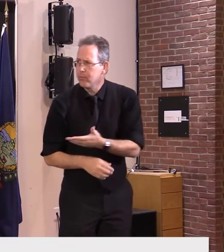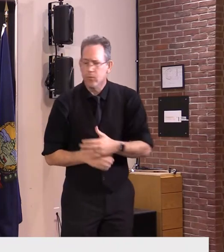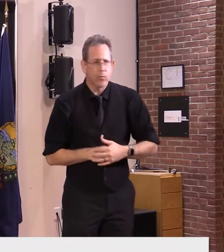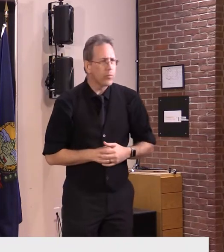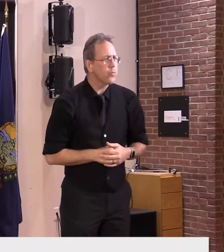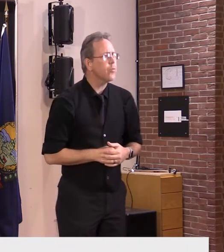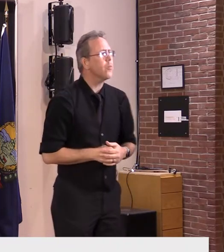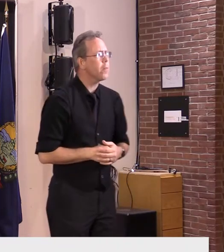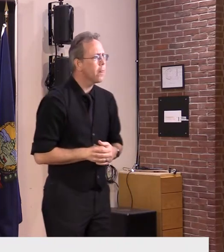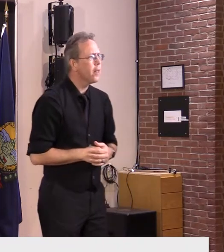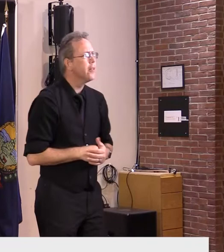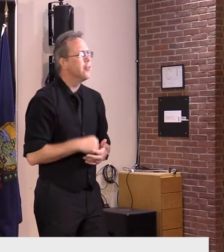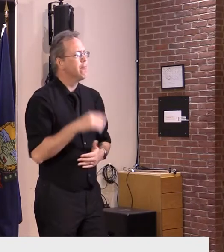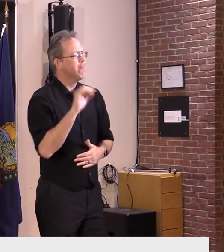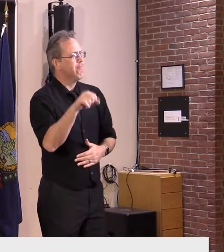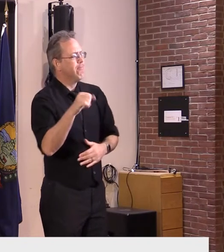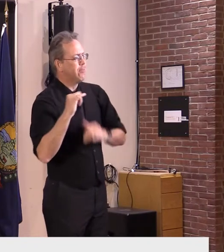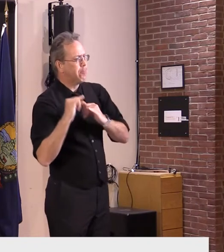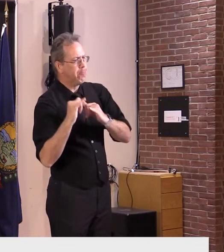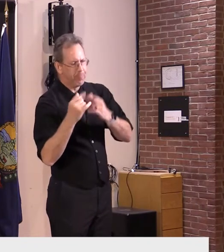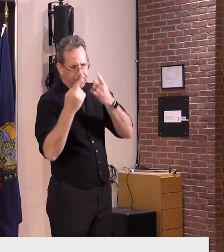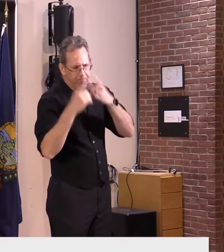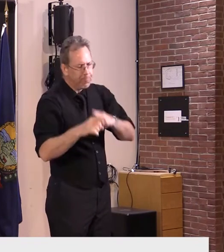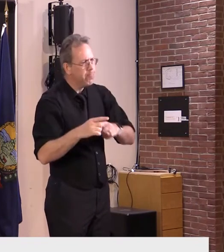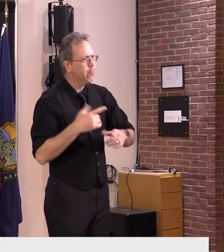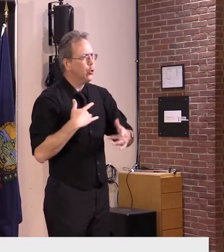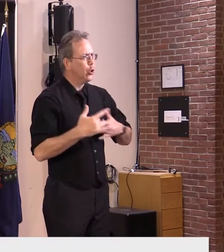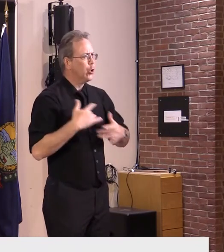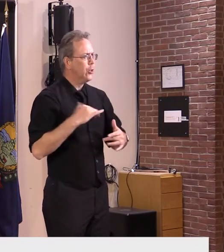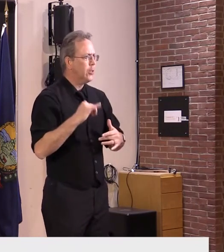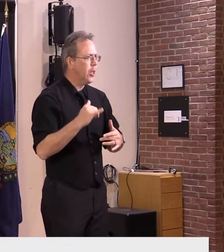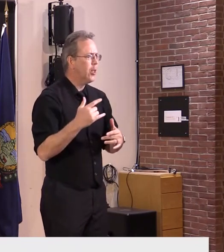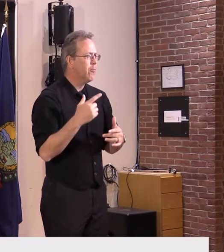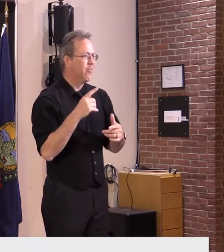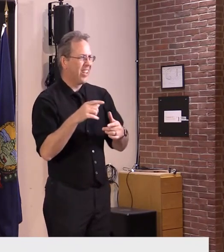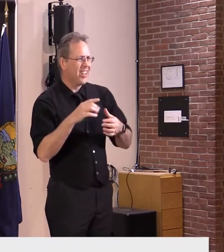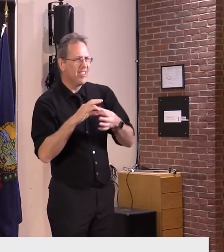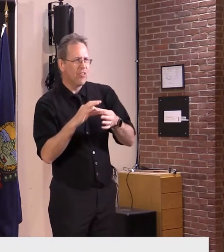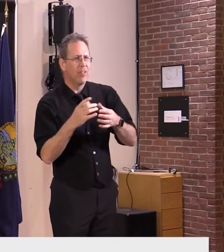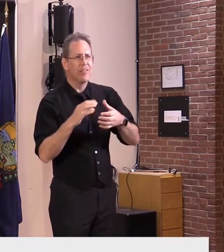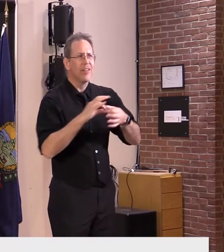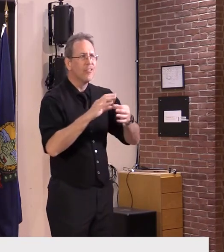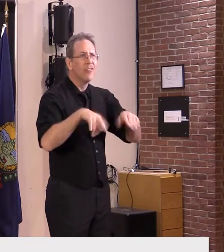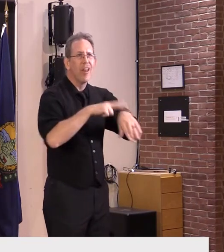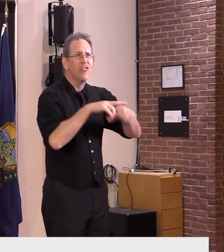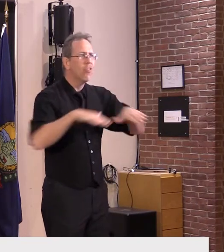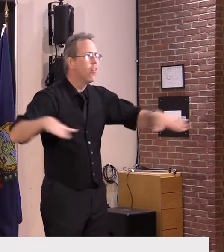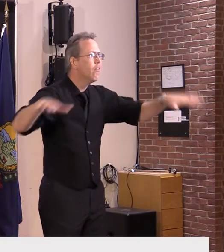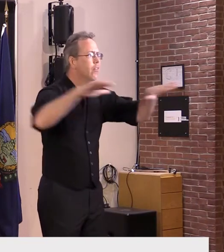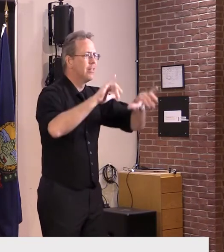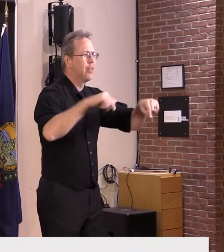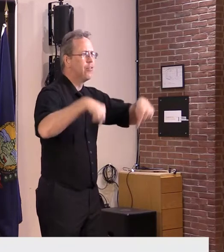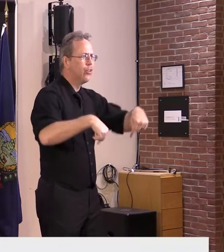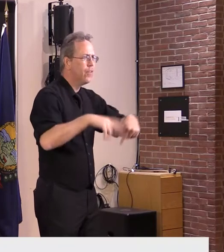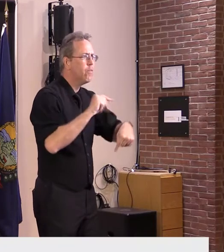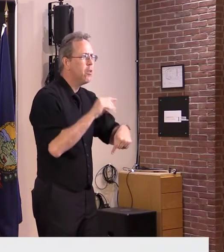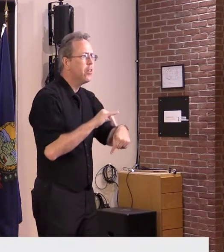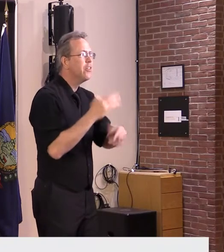here in Vermont as well, in terms of gun violence and some of the violence we're seeing,